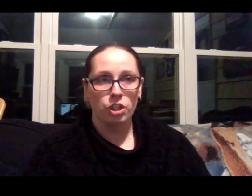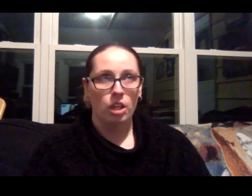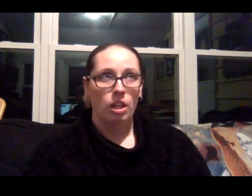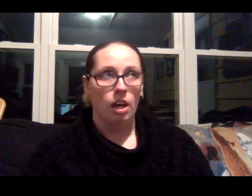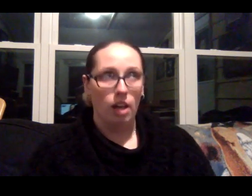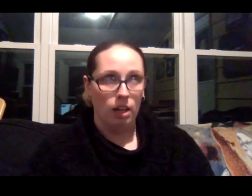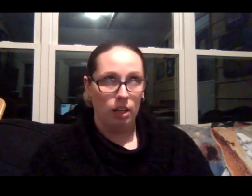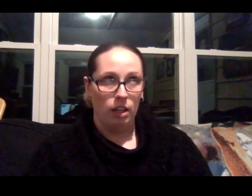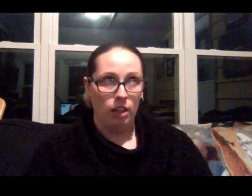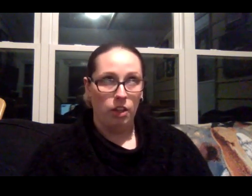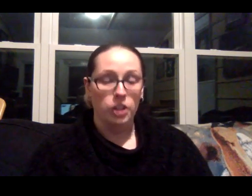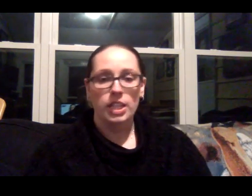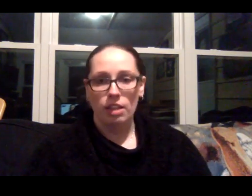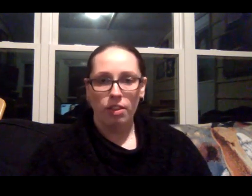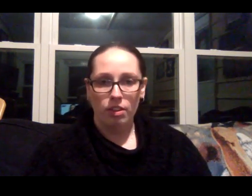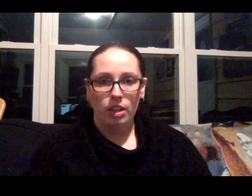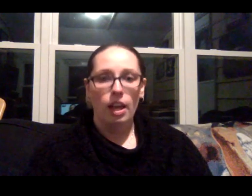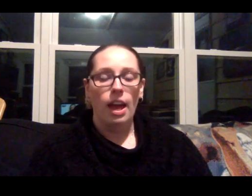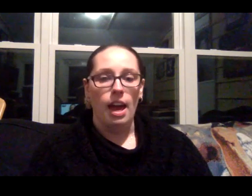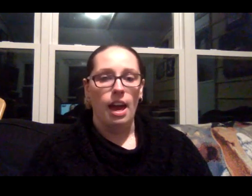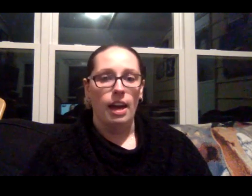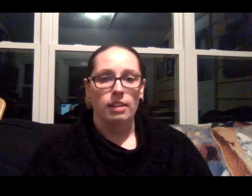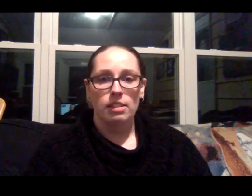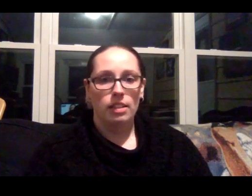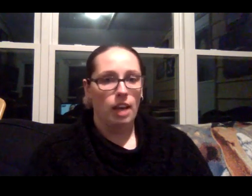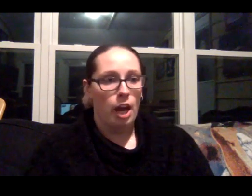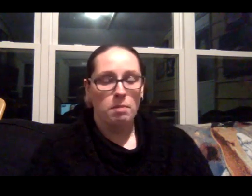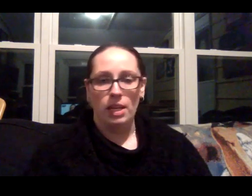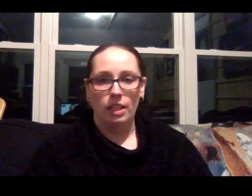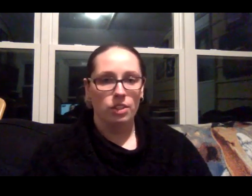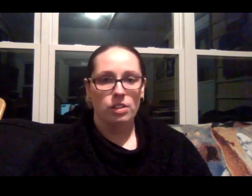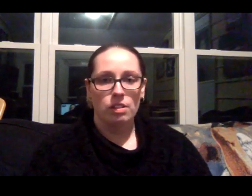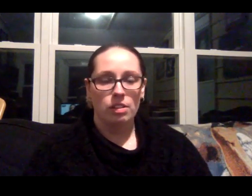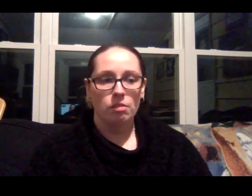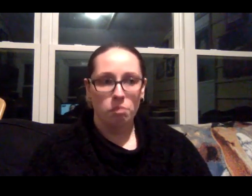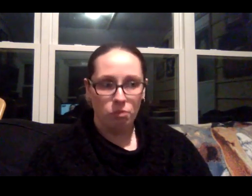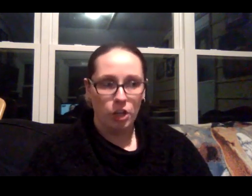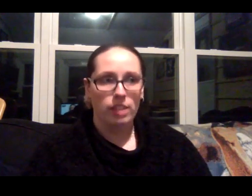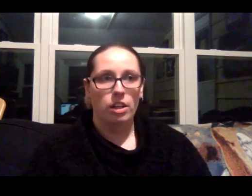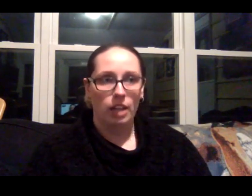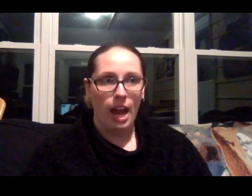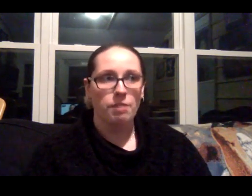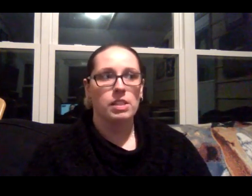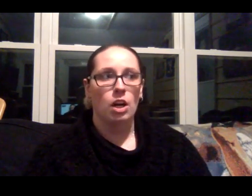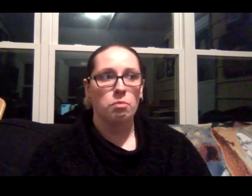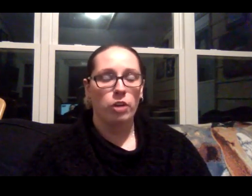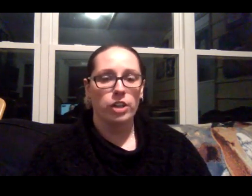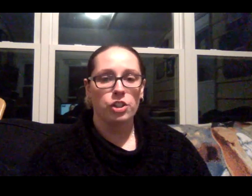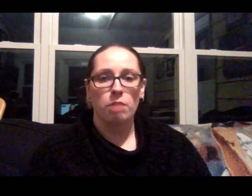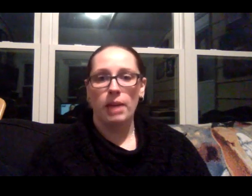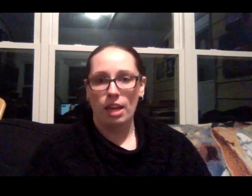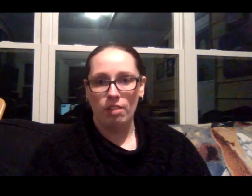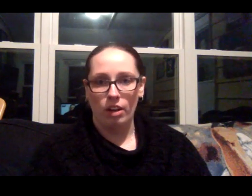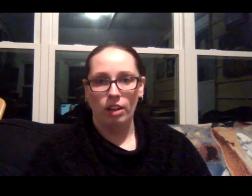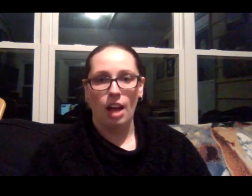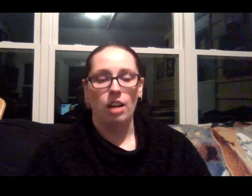March 13th. And I mean, it's, Jack started to have some regression